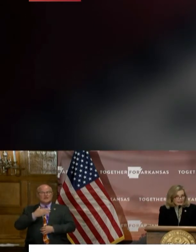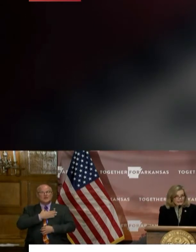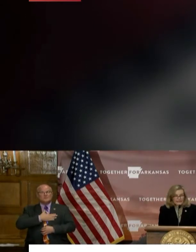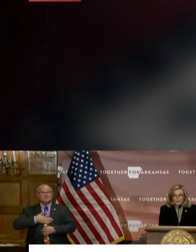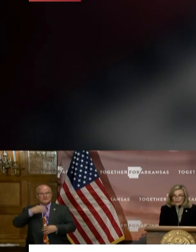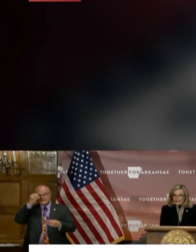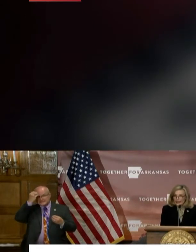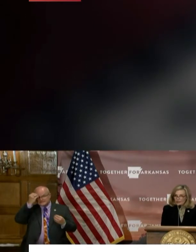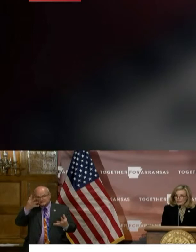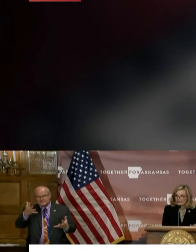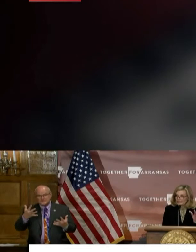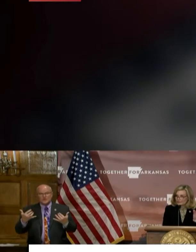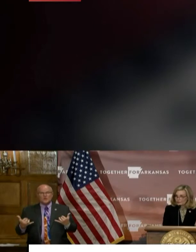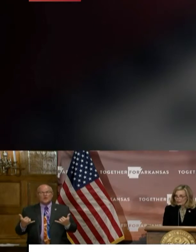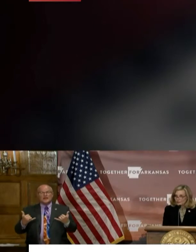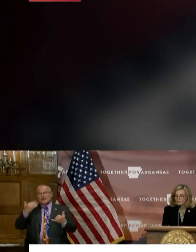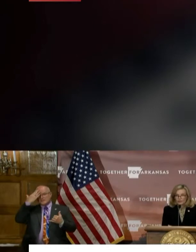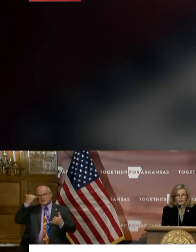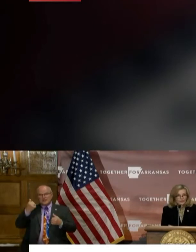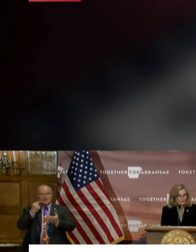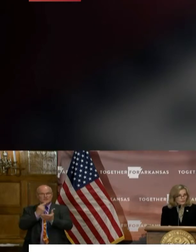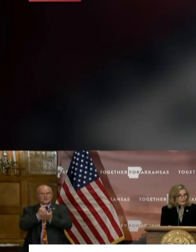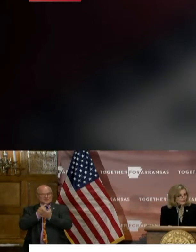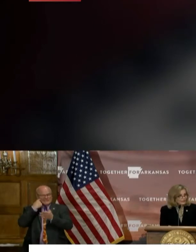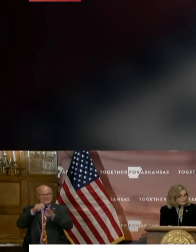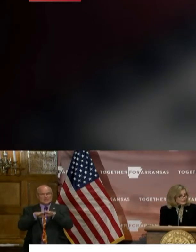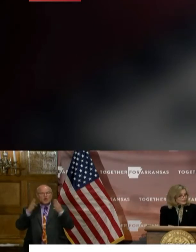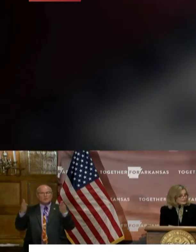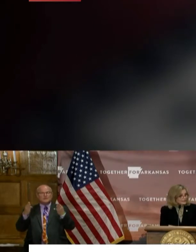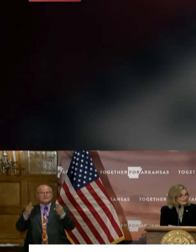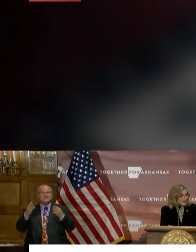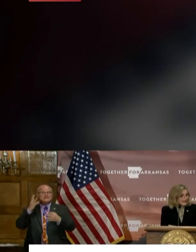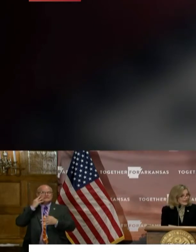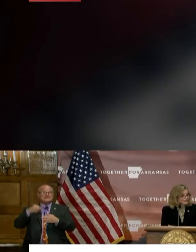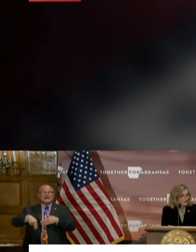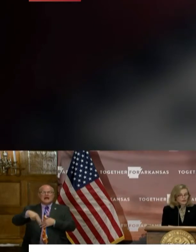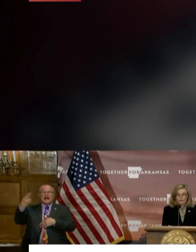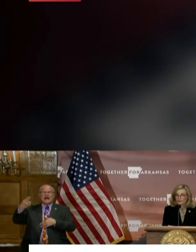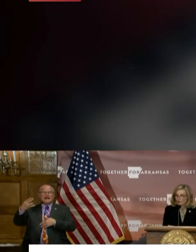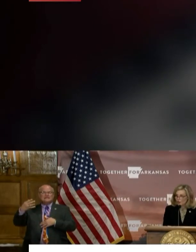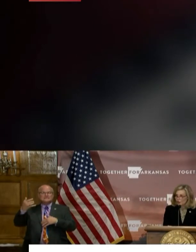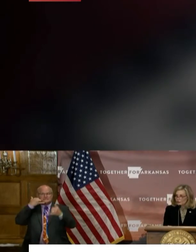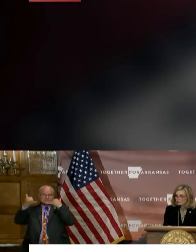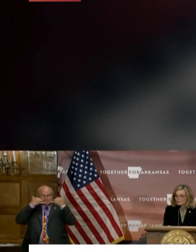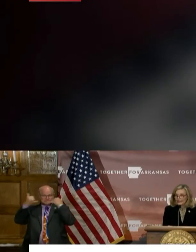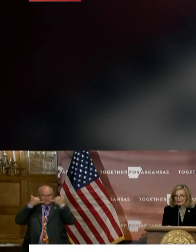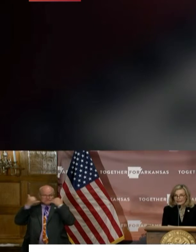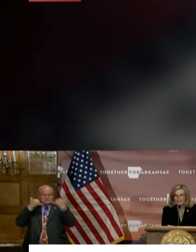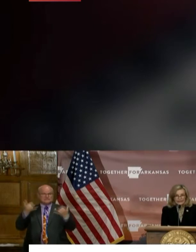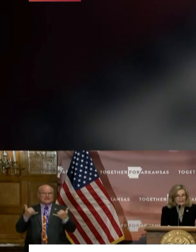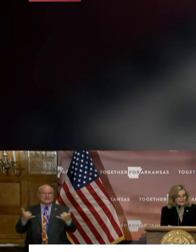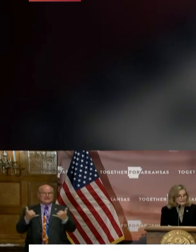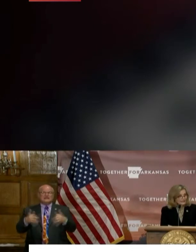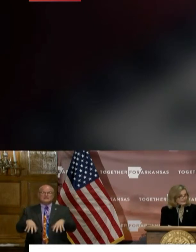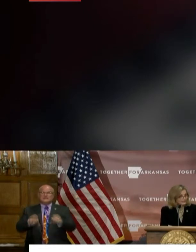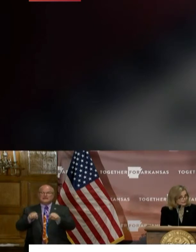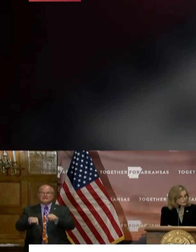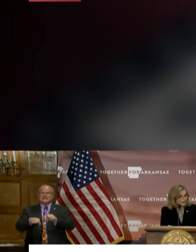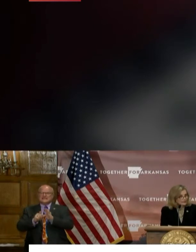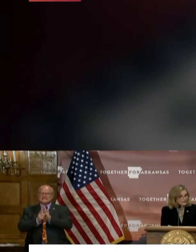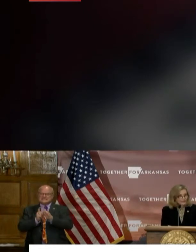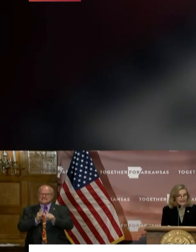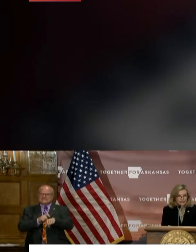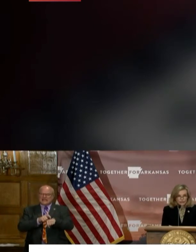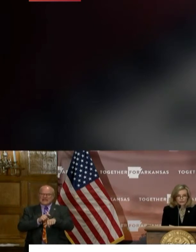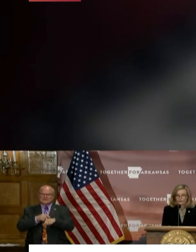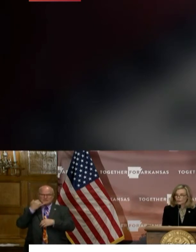be advised that right now, because the grant just opened, we are experiencing a high volume of calls, and it may take us a little